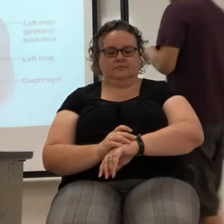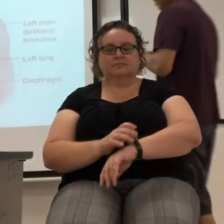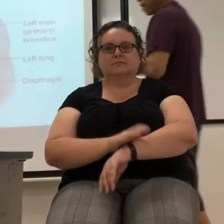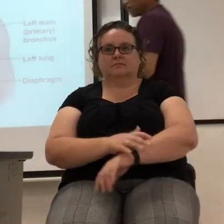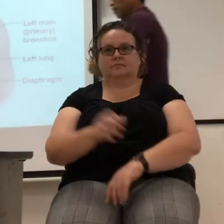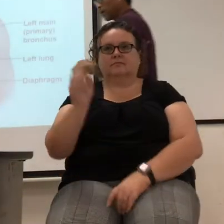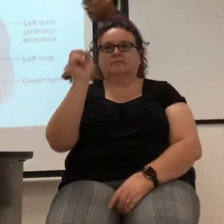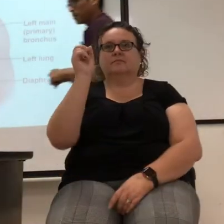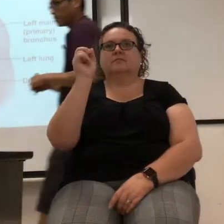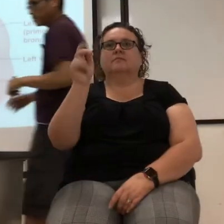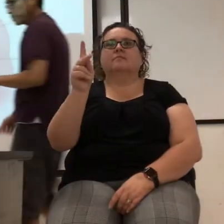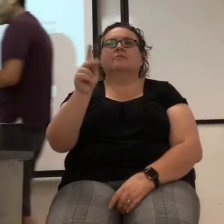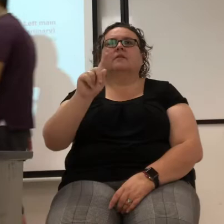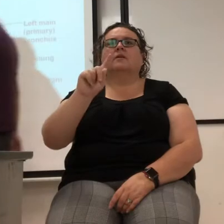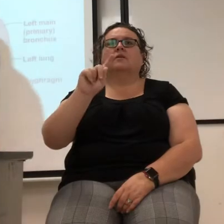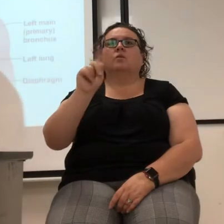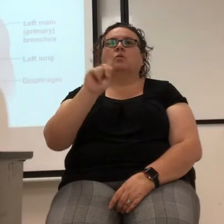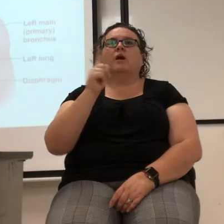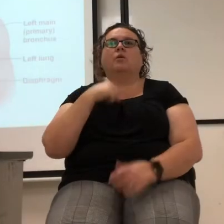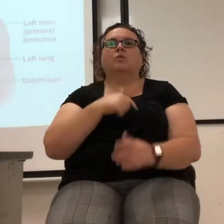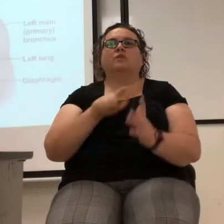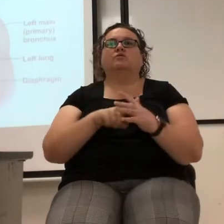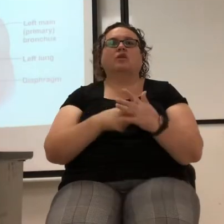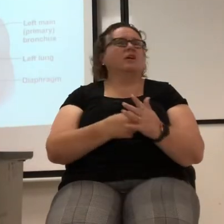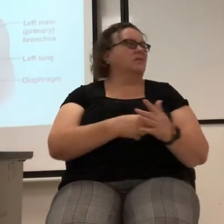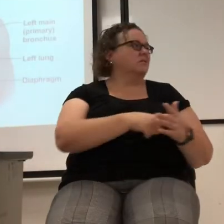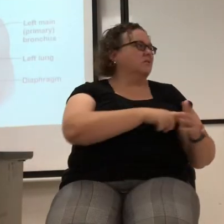Right is where we left off,